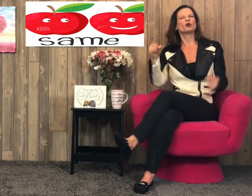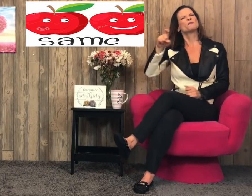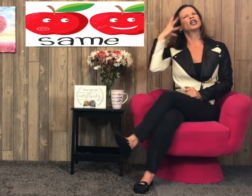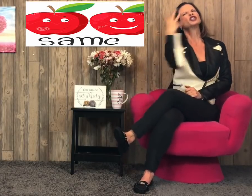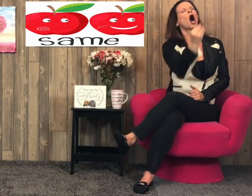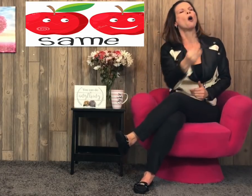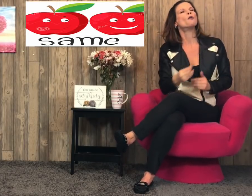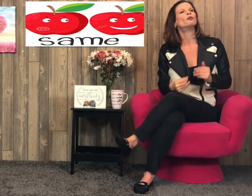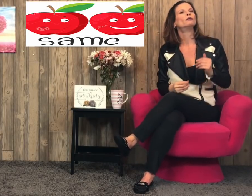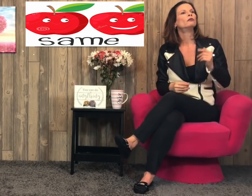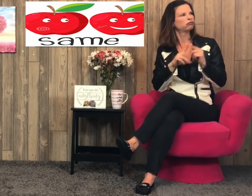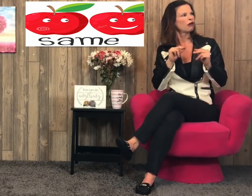means you can't go.